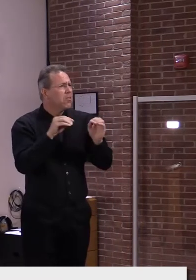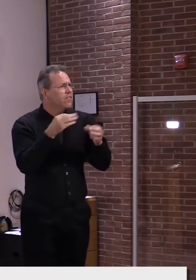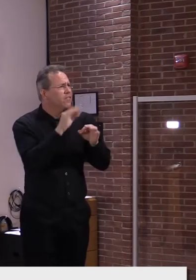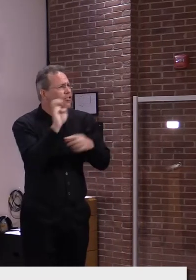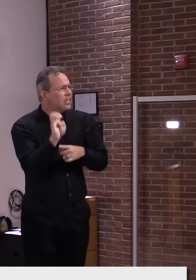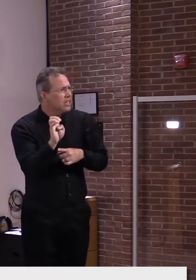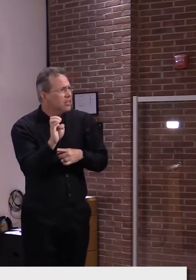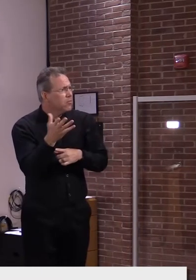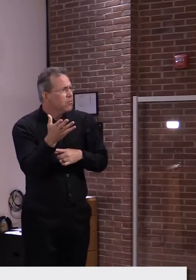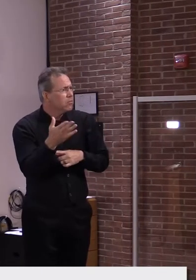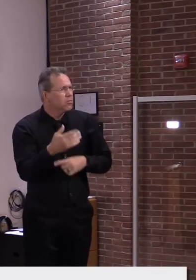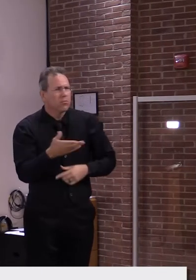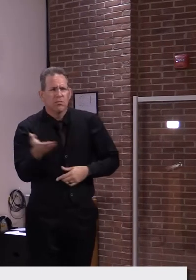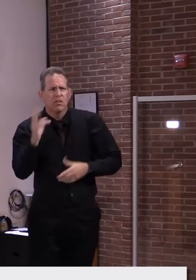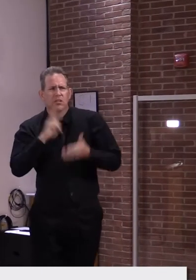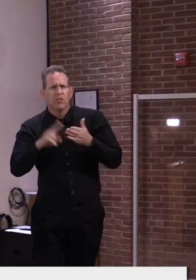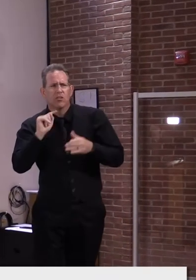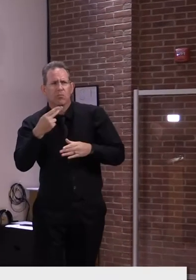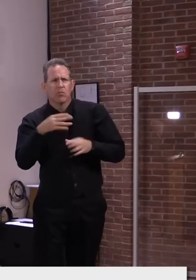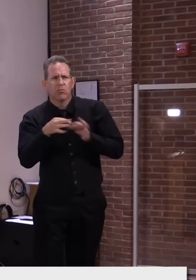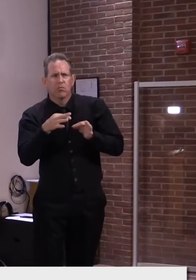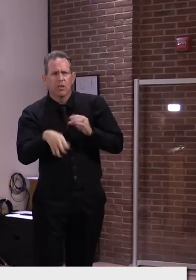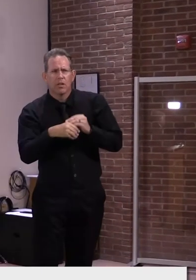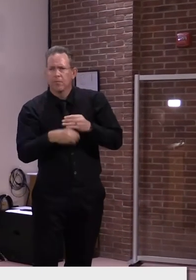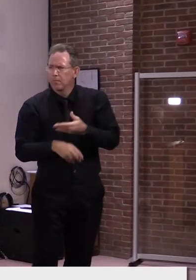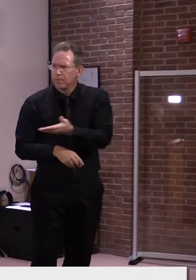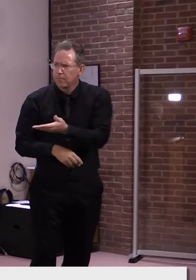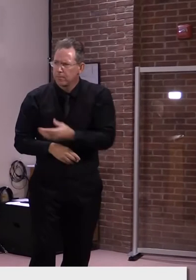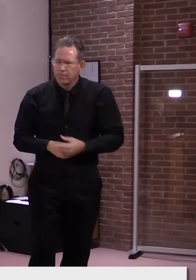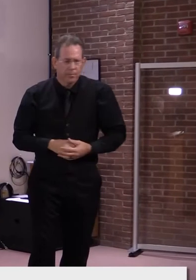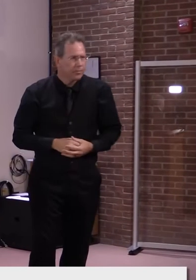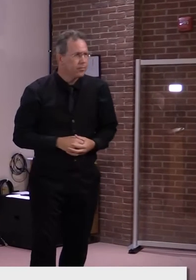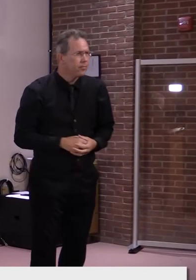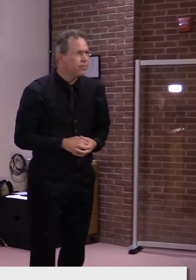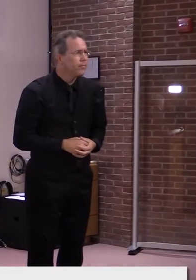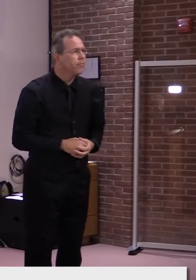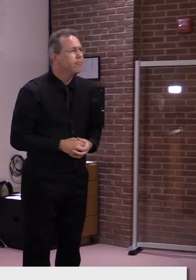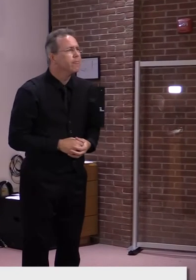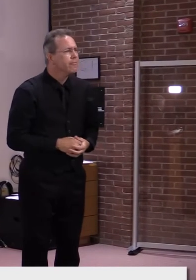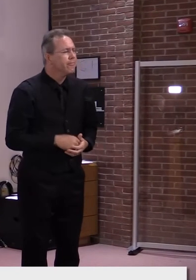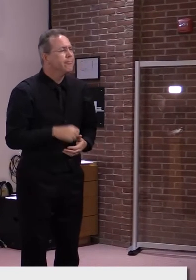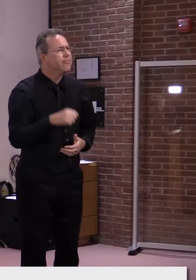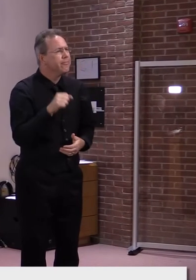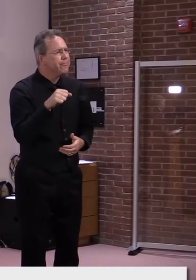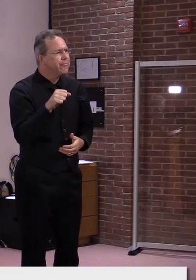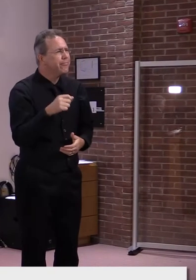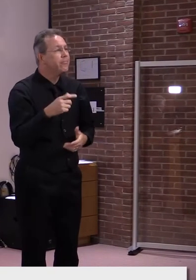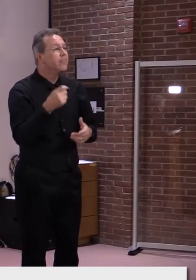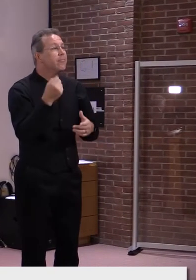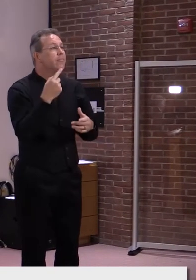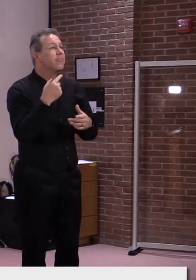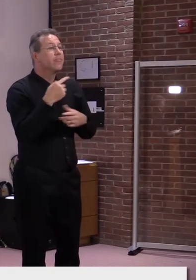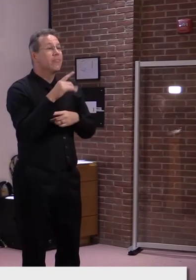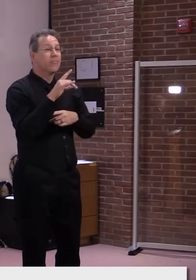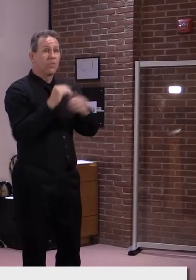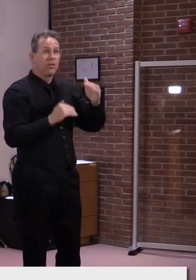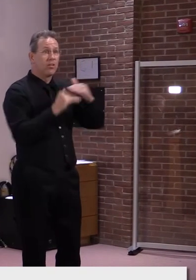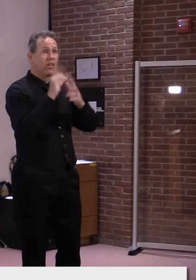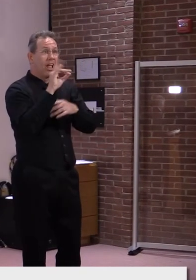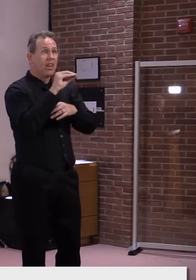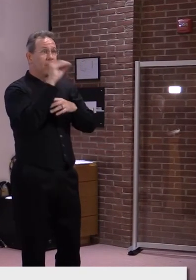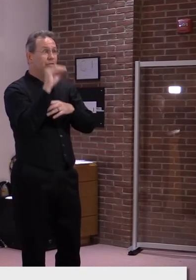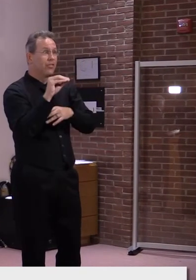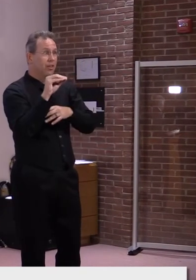on. Yeah, Greg, when we hit the 80%, there won't be any sort of guidelines to the